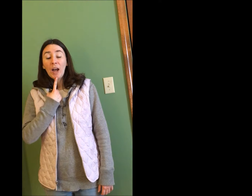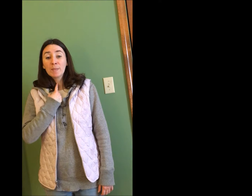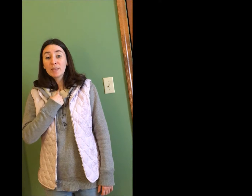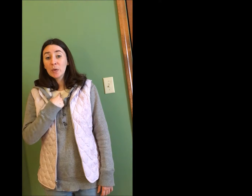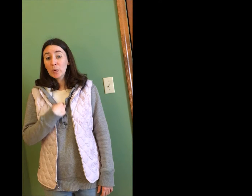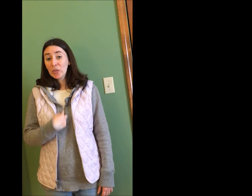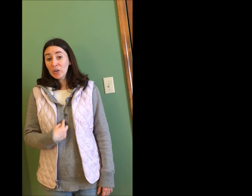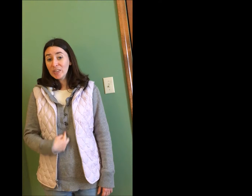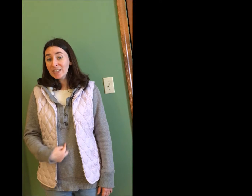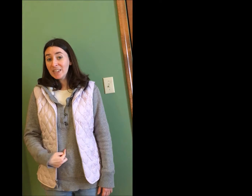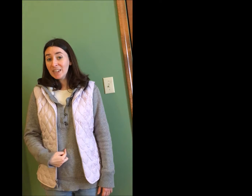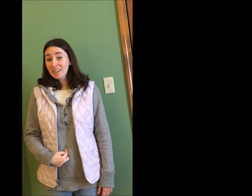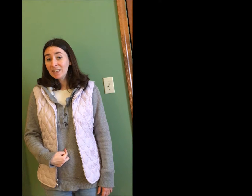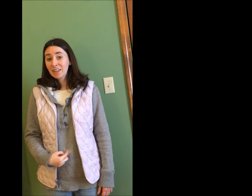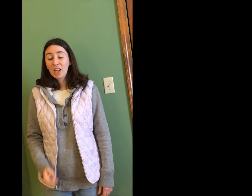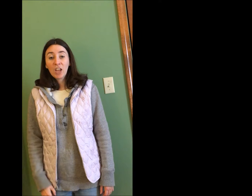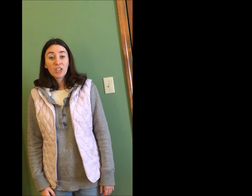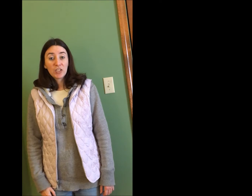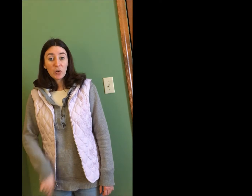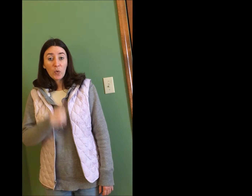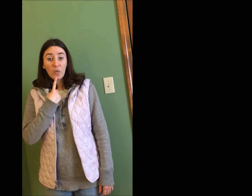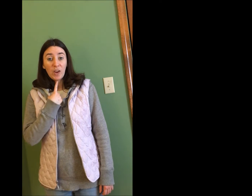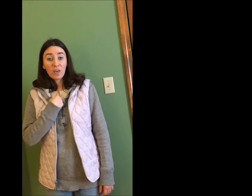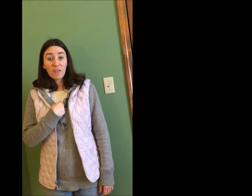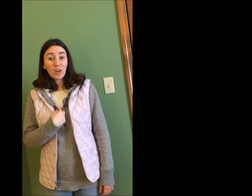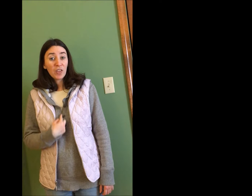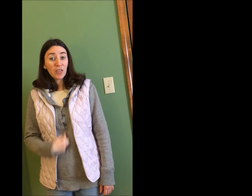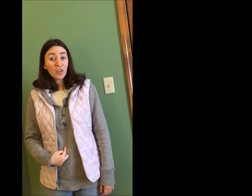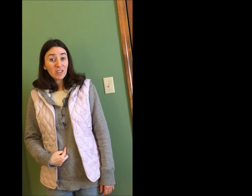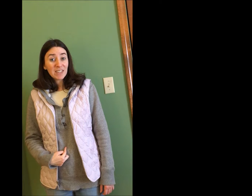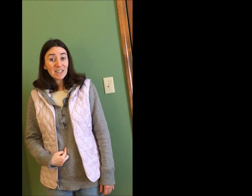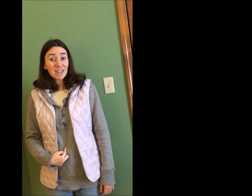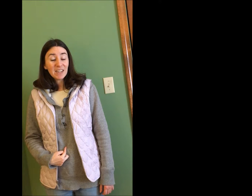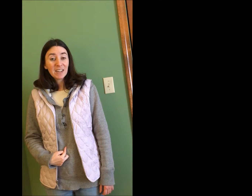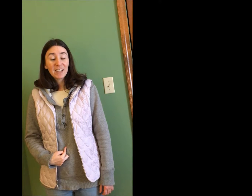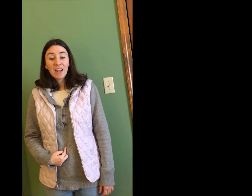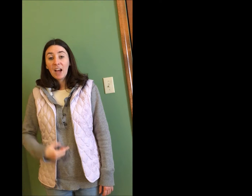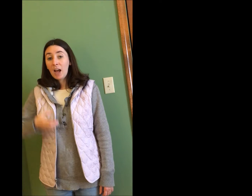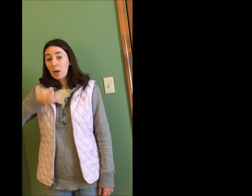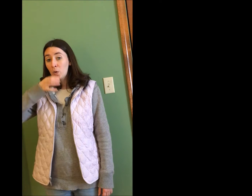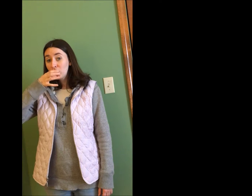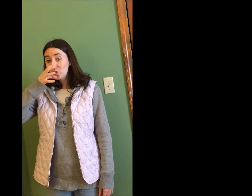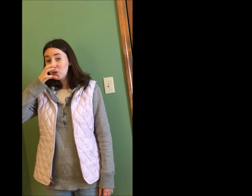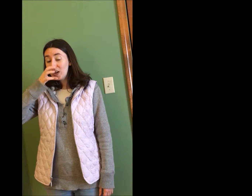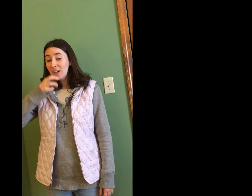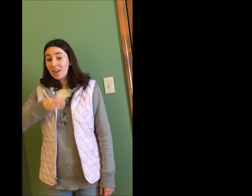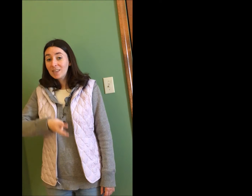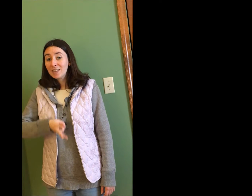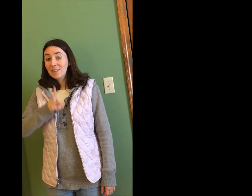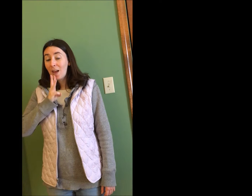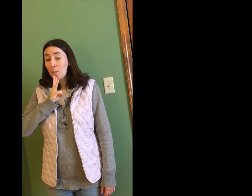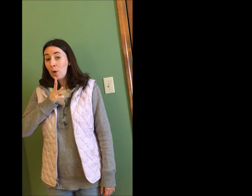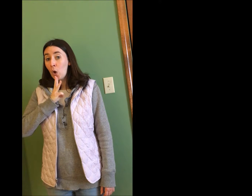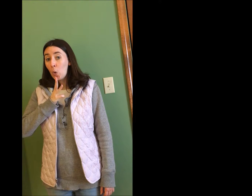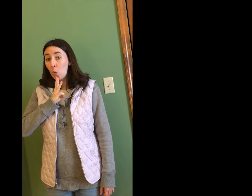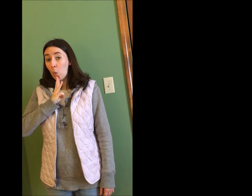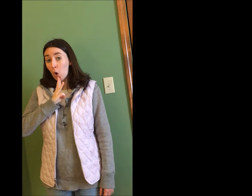I'm so thirsty, so very, very thirsty. I want to drink some water.